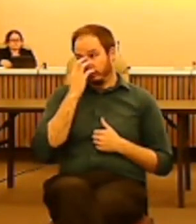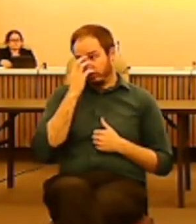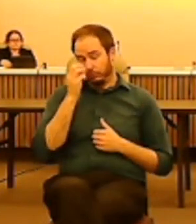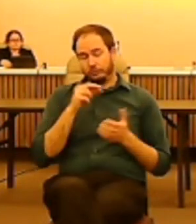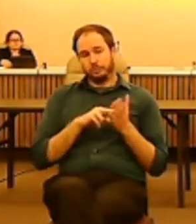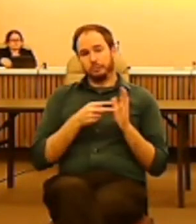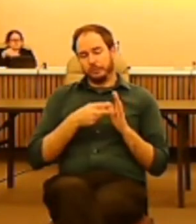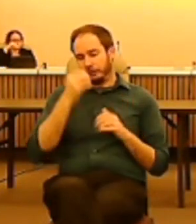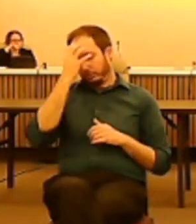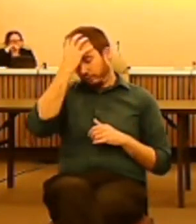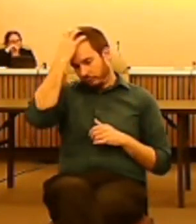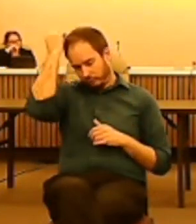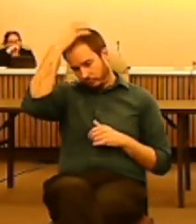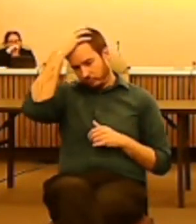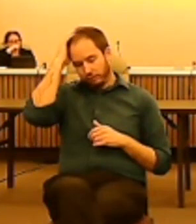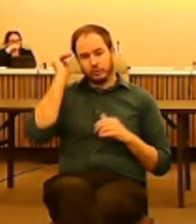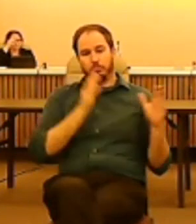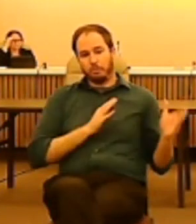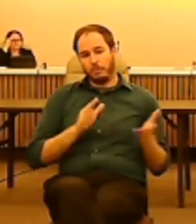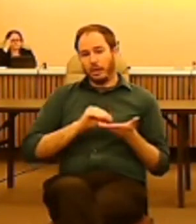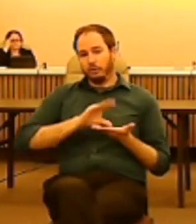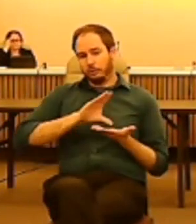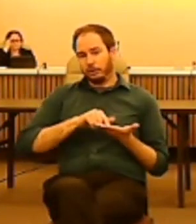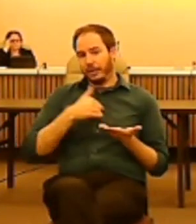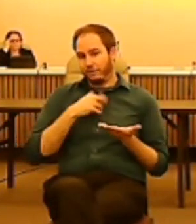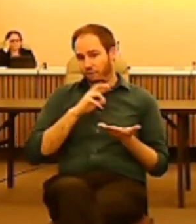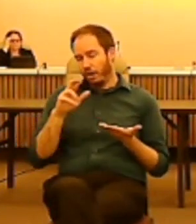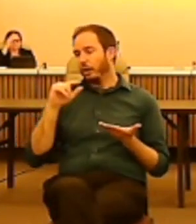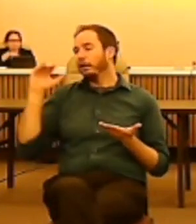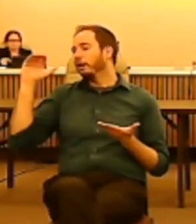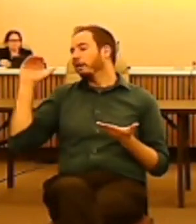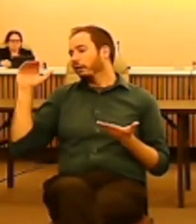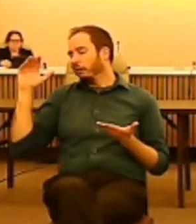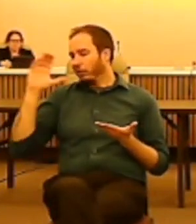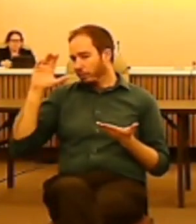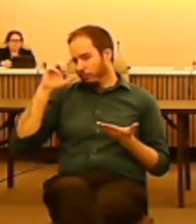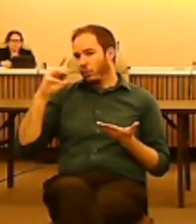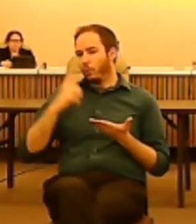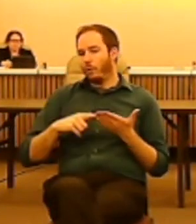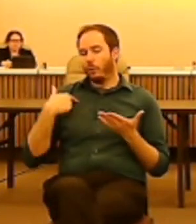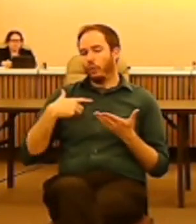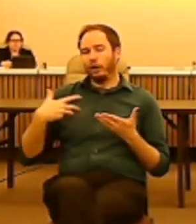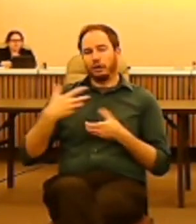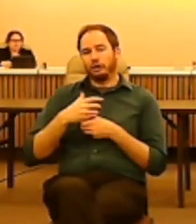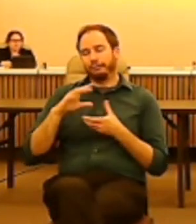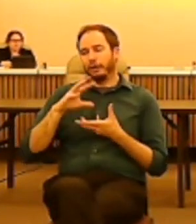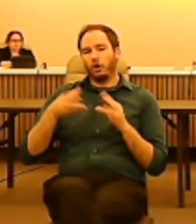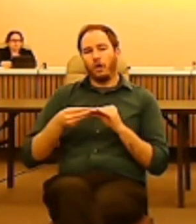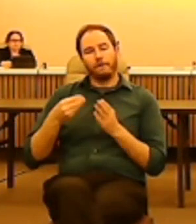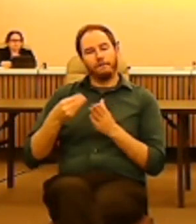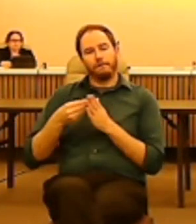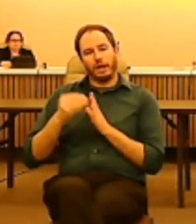So we've got the plans ready to go. We just have to, it's part of the consolidated funding application,